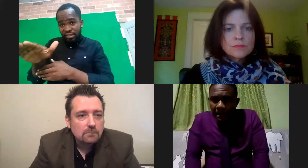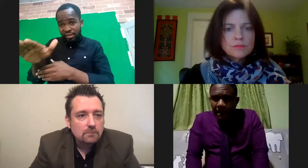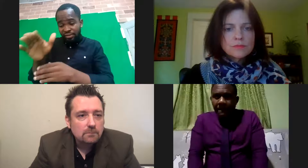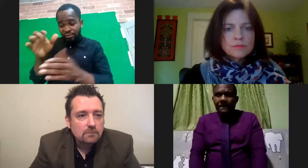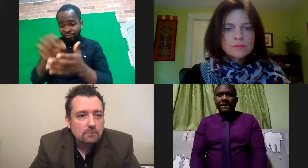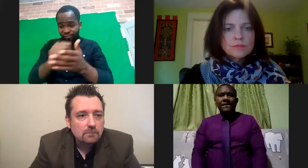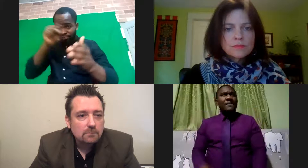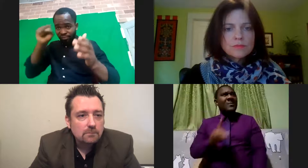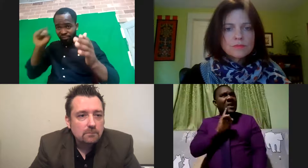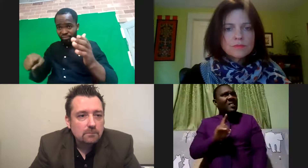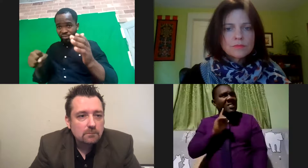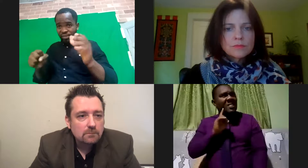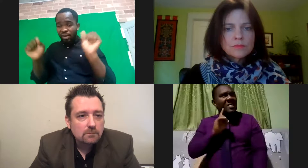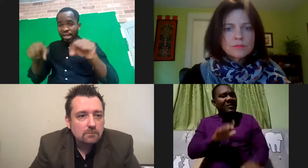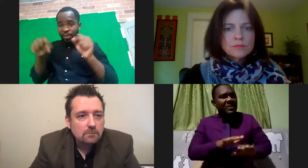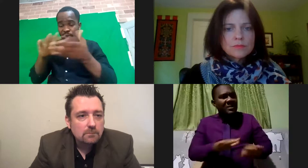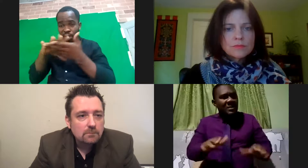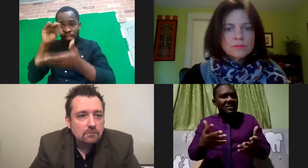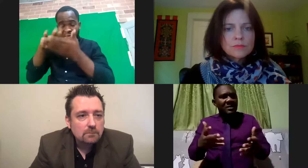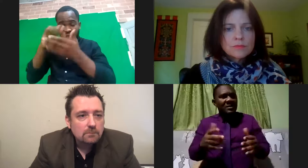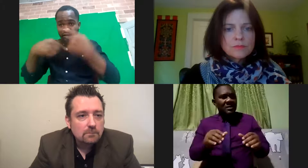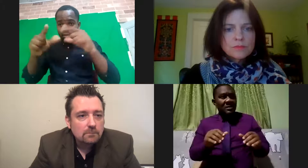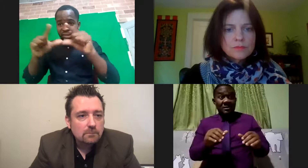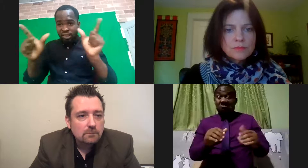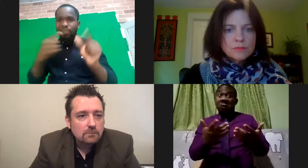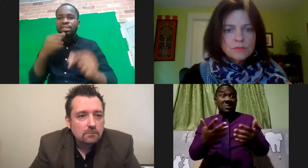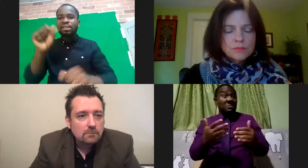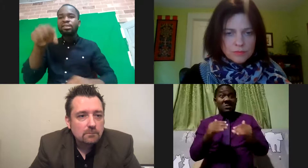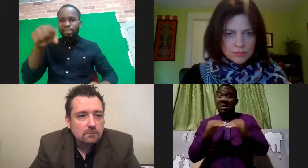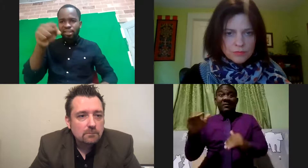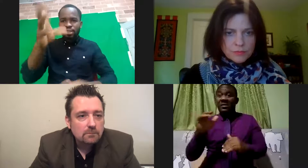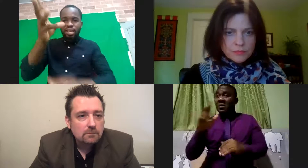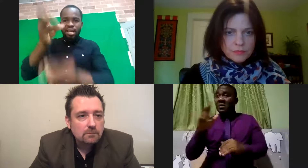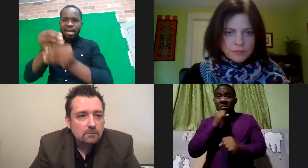is he able to learn sign language? The answer is yes,